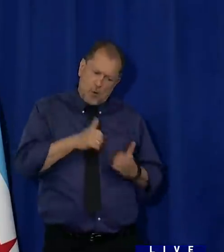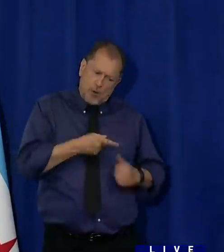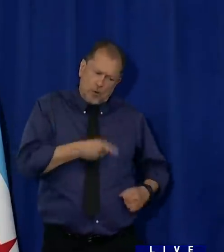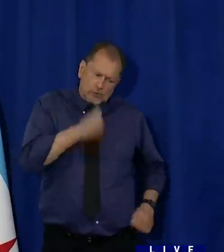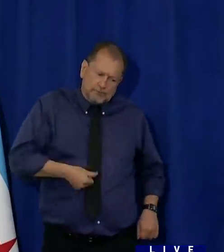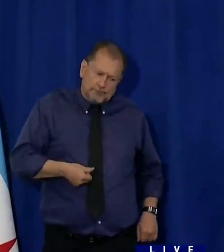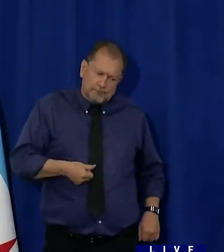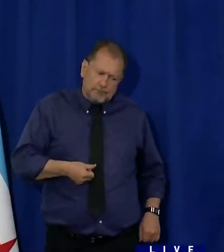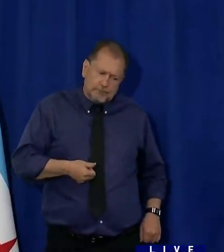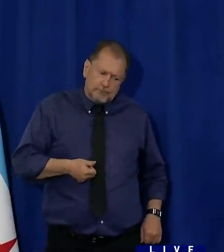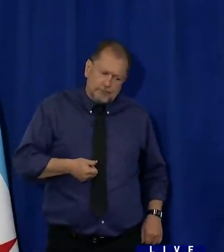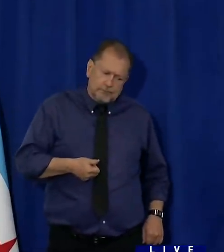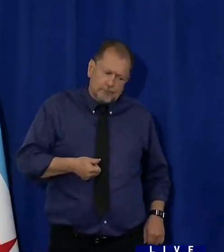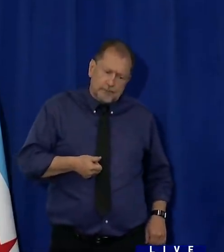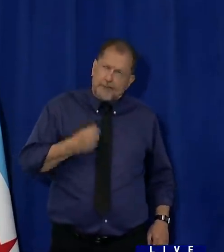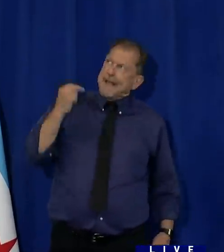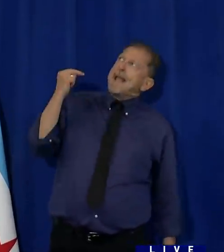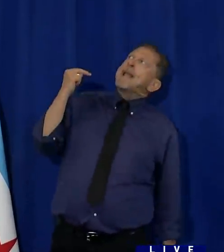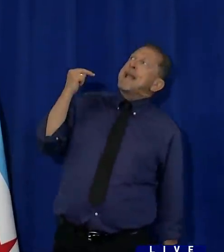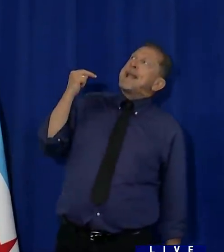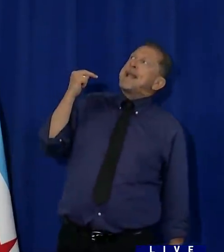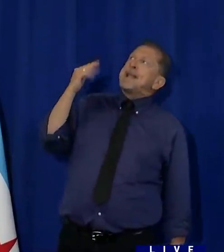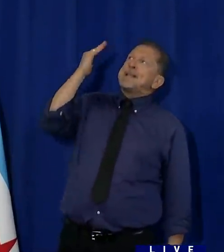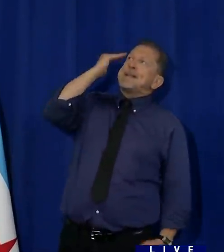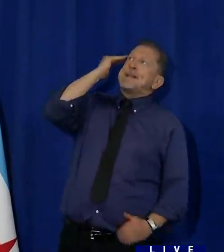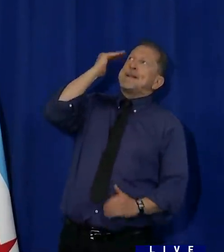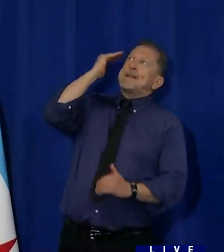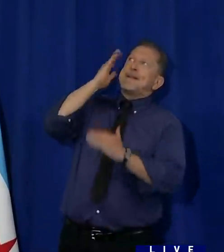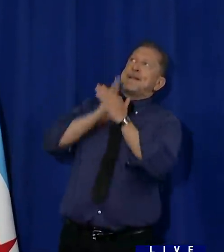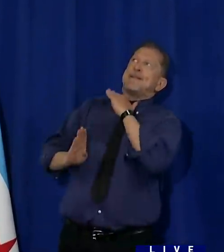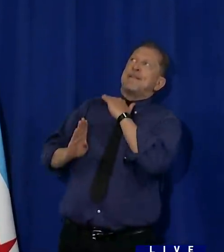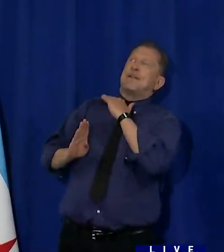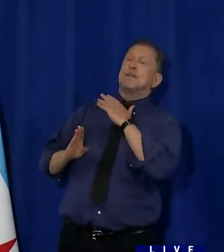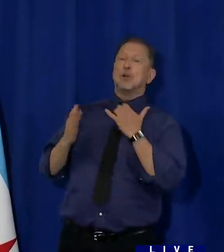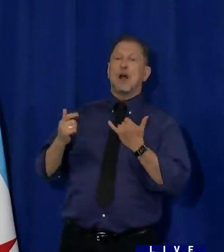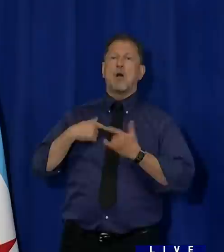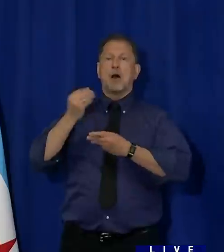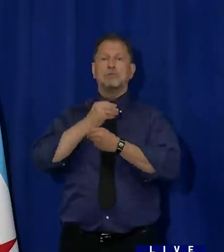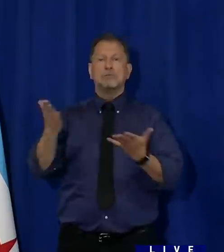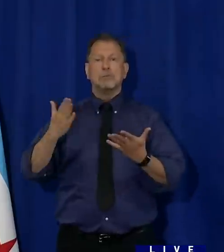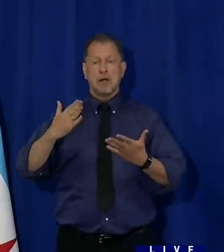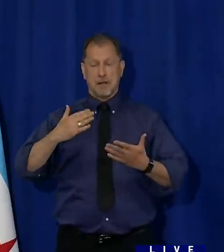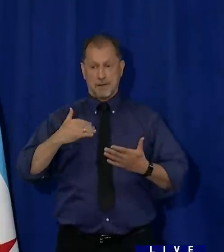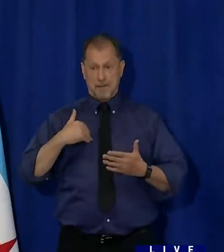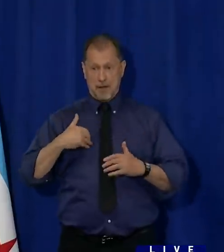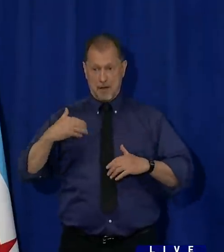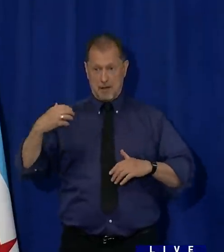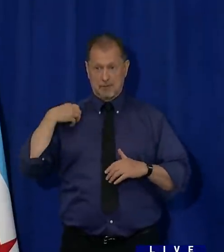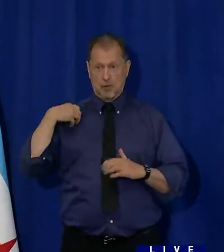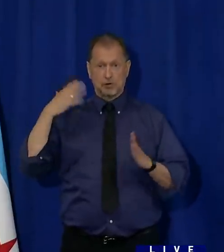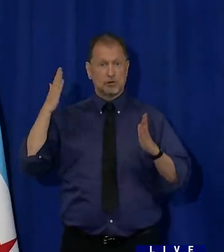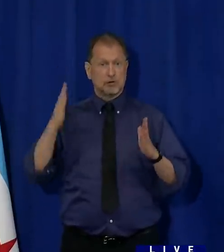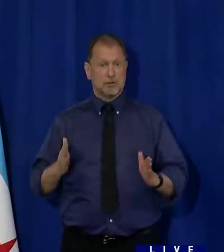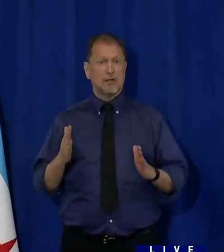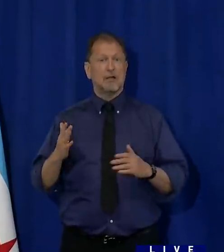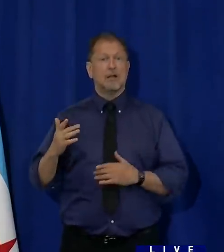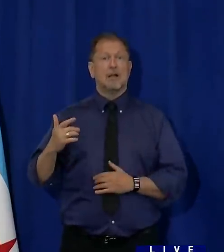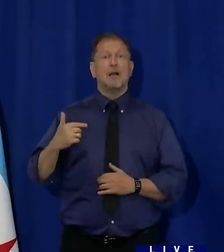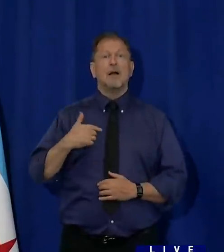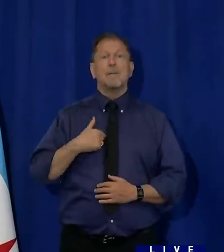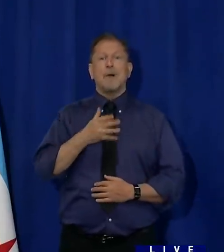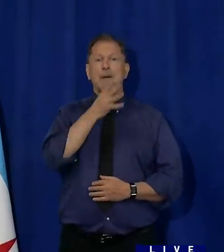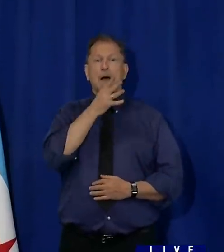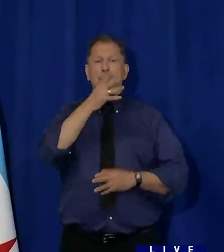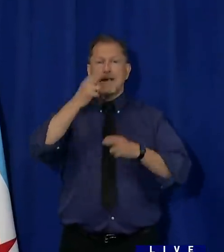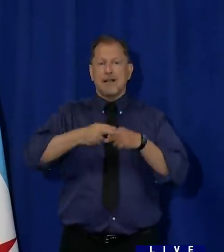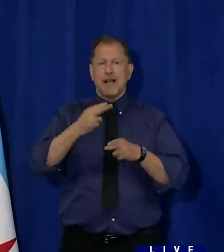And so I share it with the commanders this morning. I'm a Norma Jean Brown son. Yes, sir. And